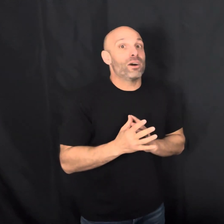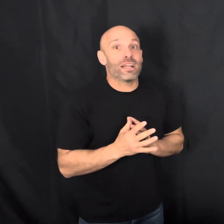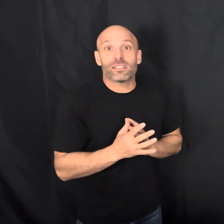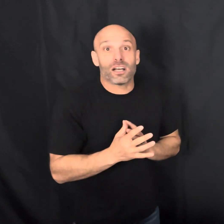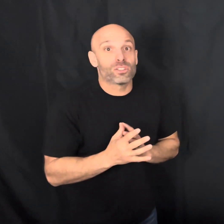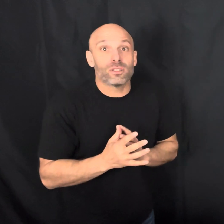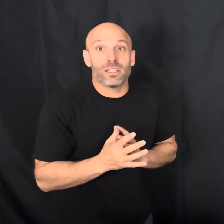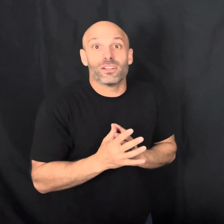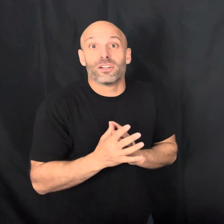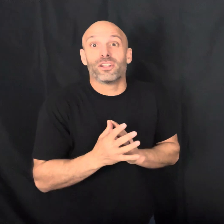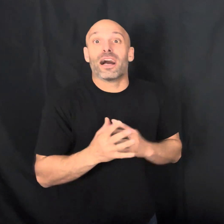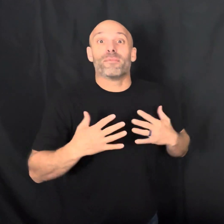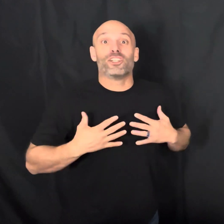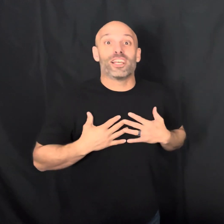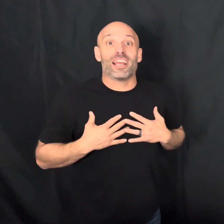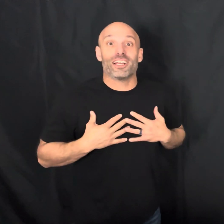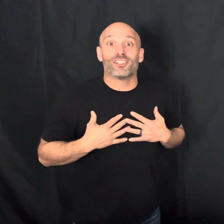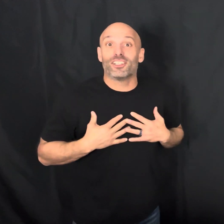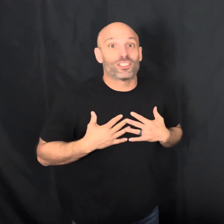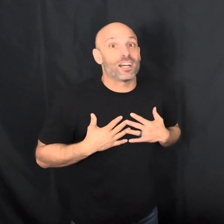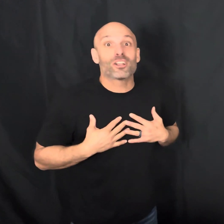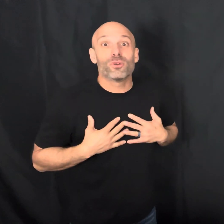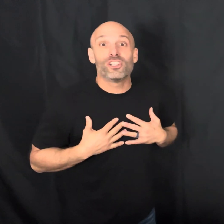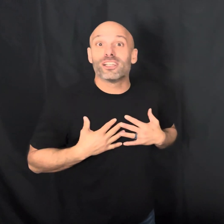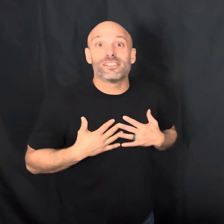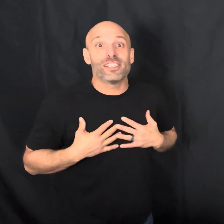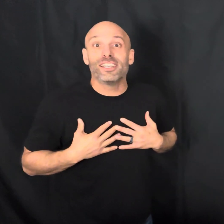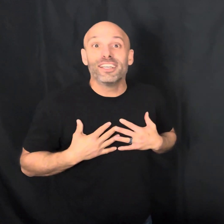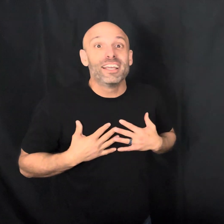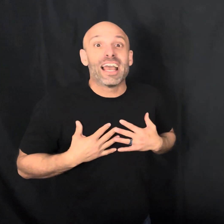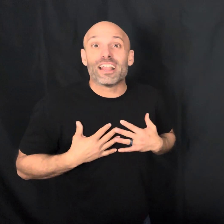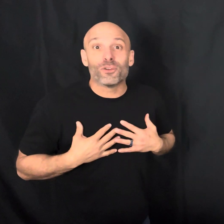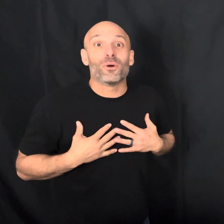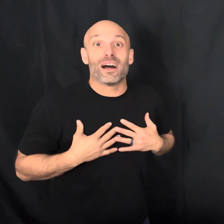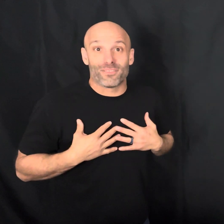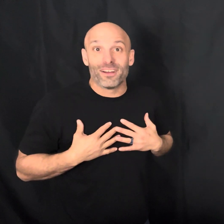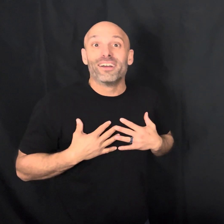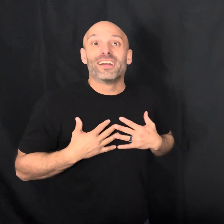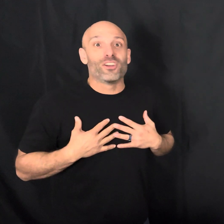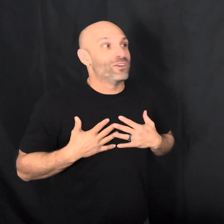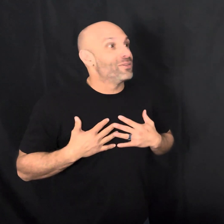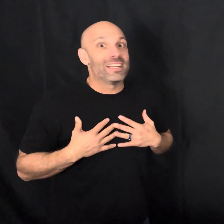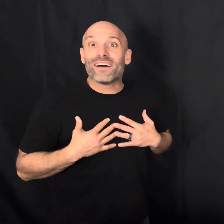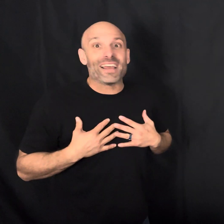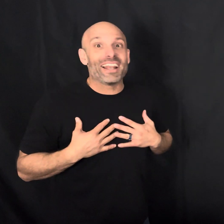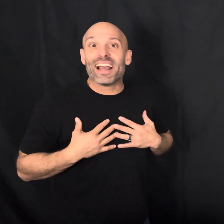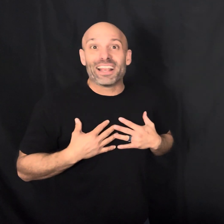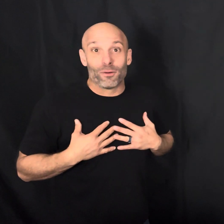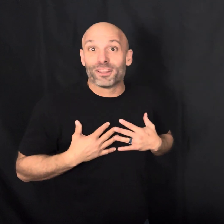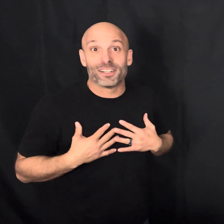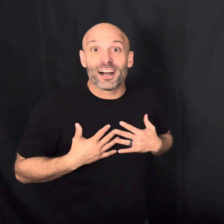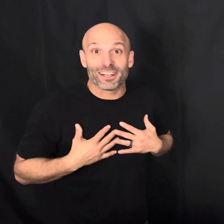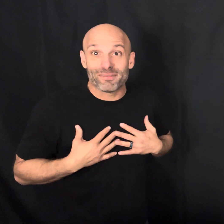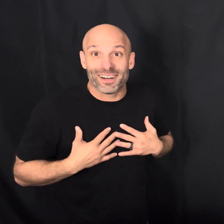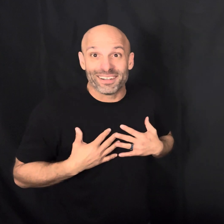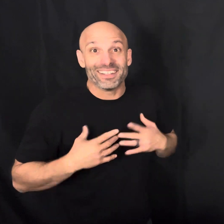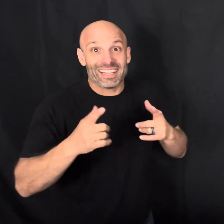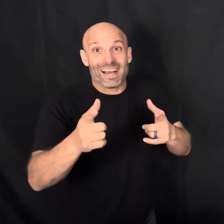about, I'm a Gen Xer, and just talk to a Gen Z, and you wouldn't have any idea what they're talking about. You got me,